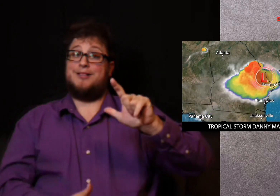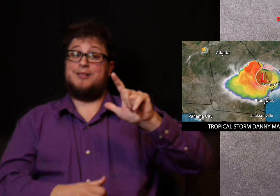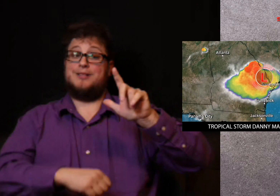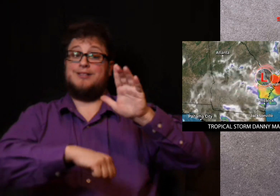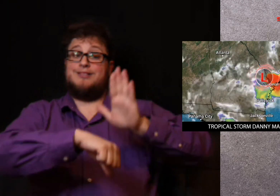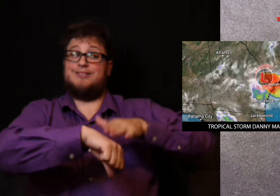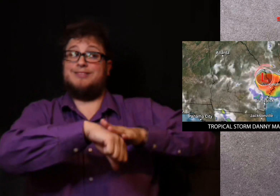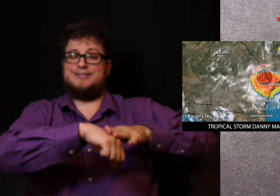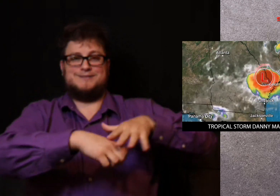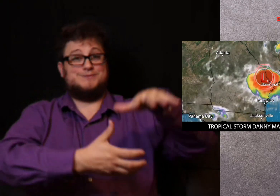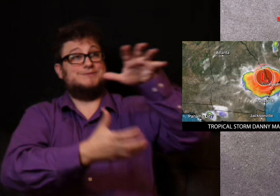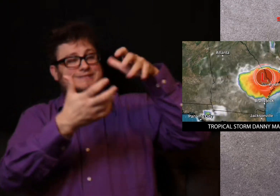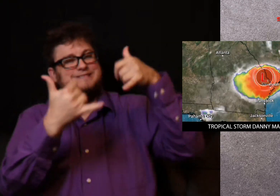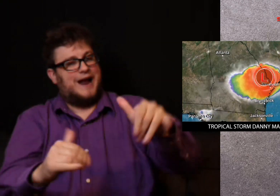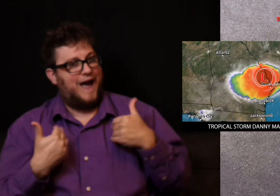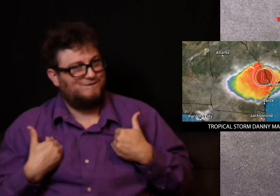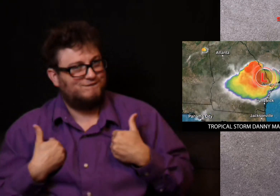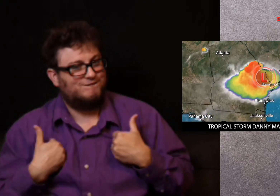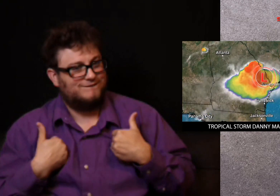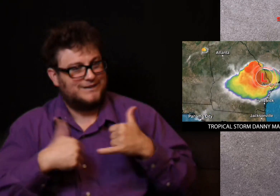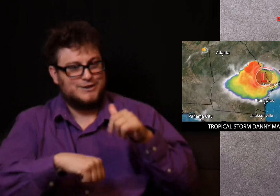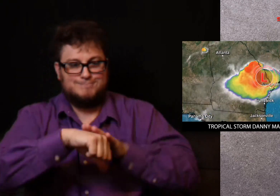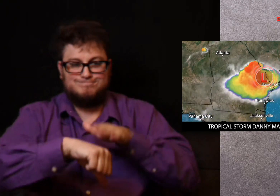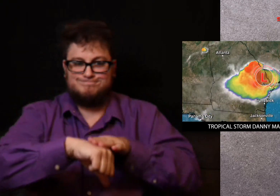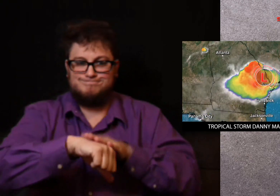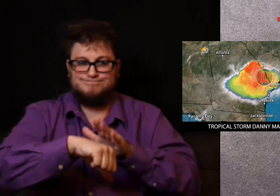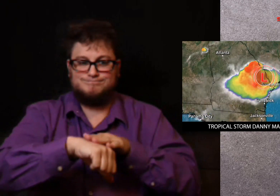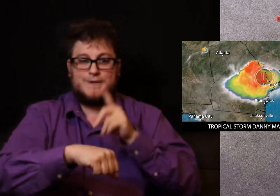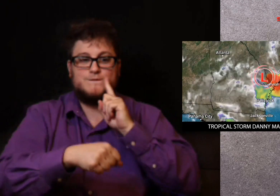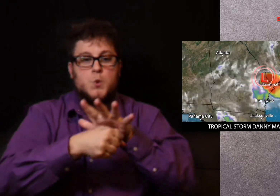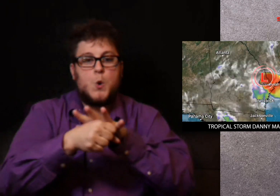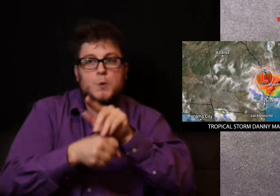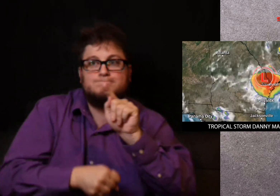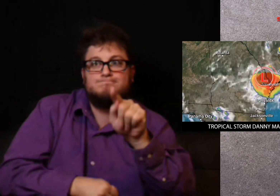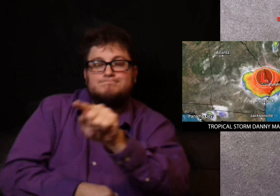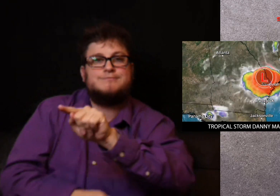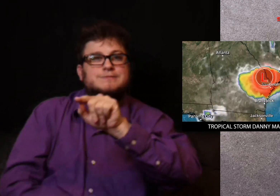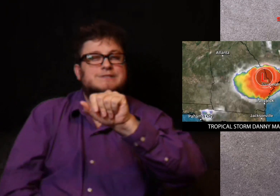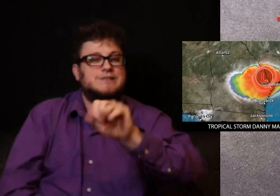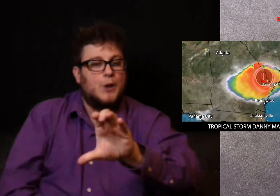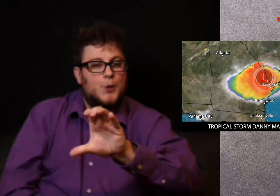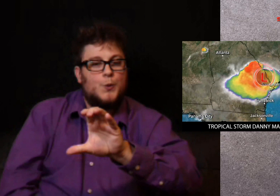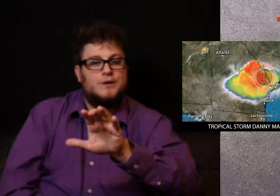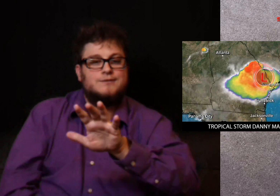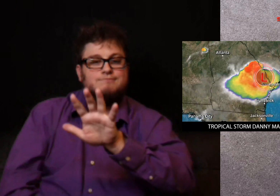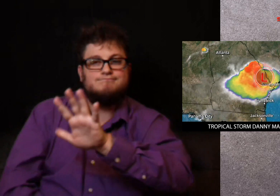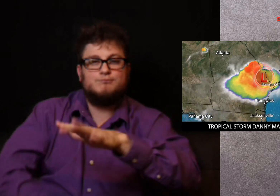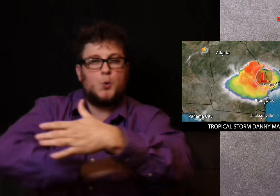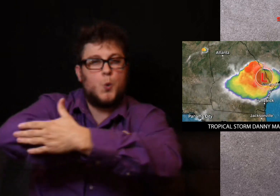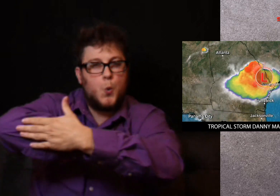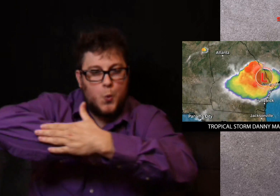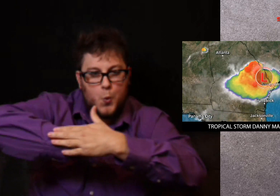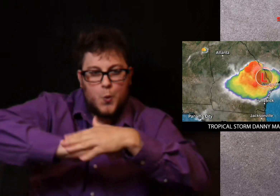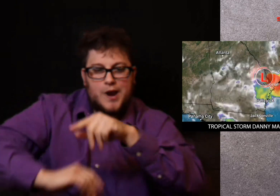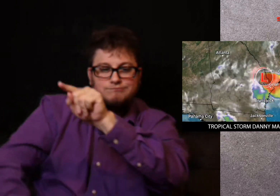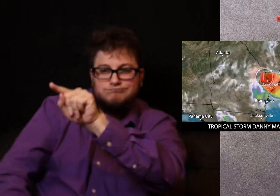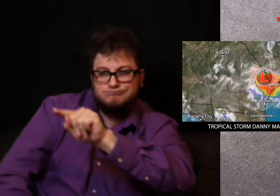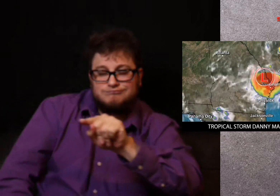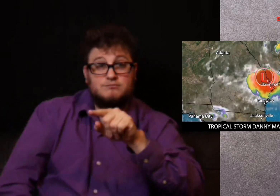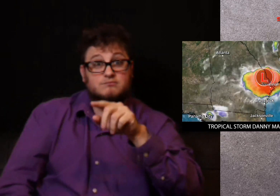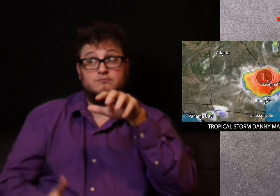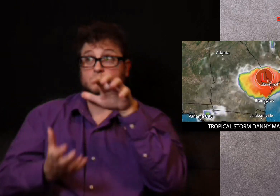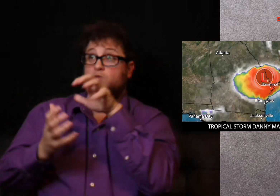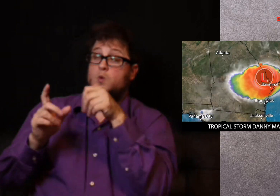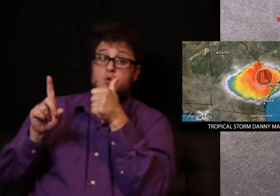Tropical Storm Warnings are still in place for parts of the South Carolina coastline.